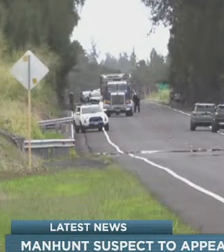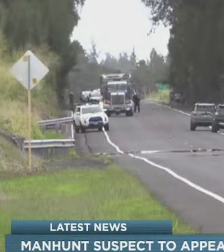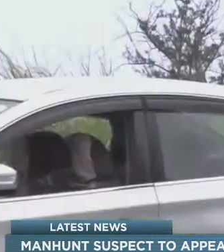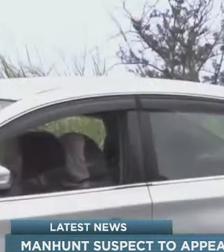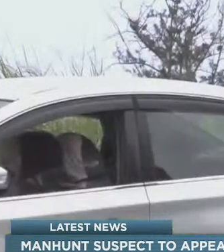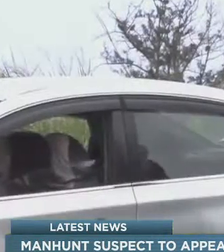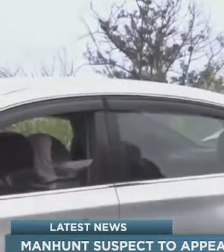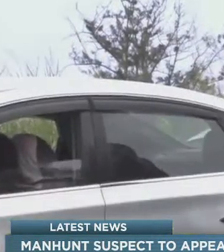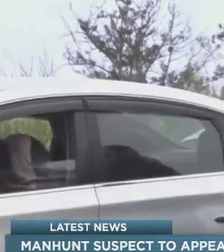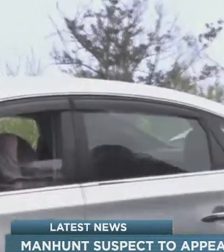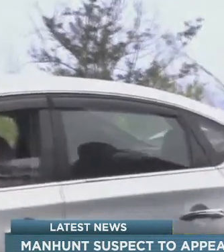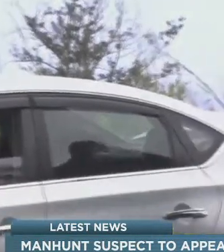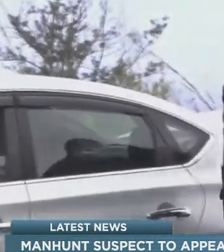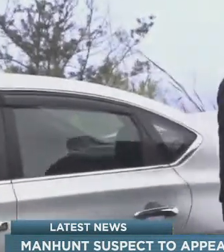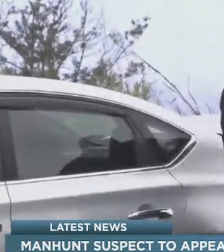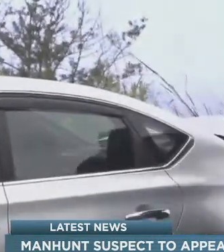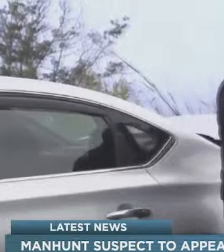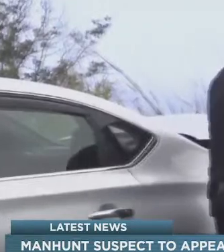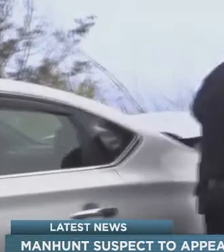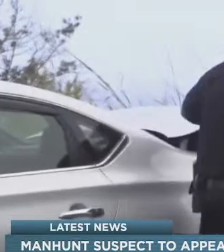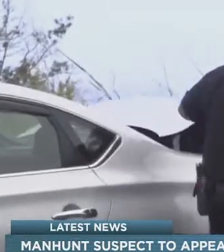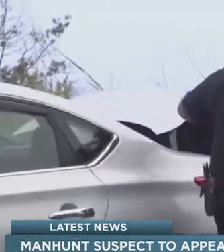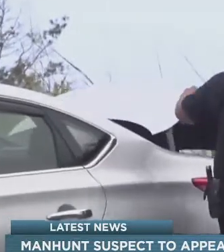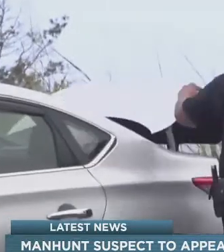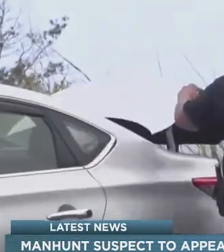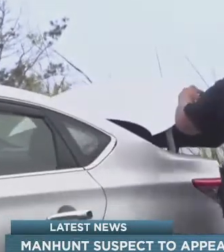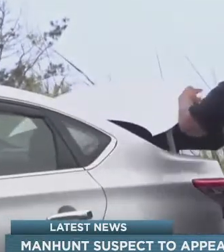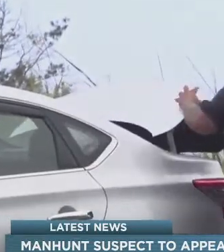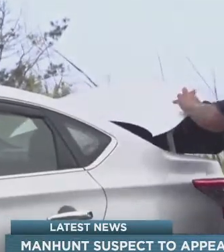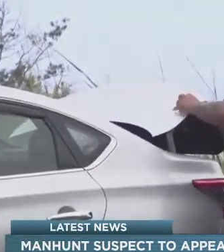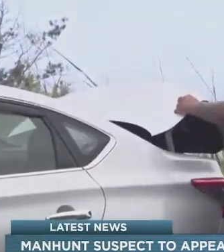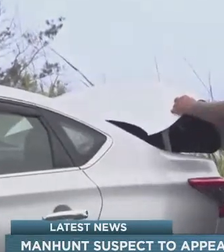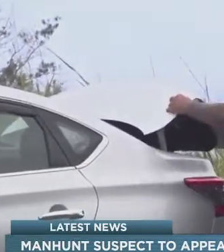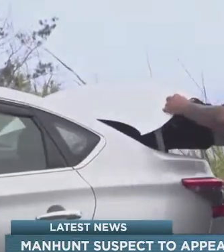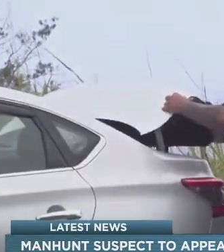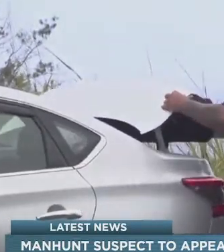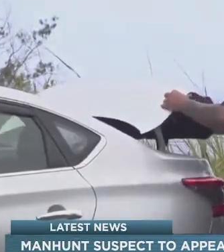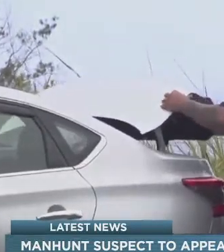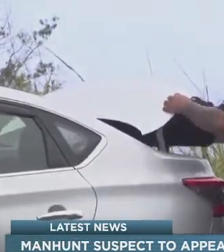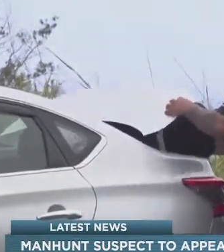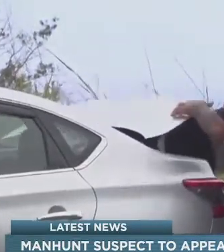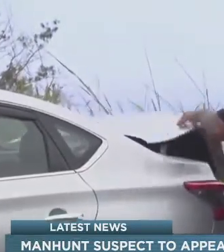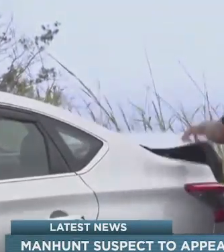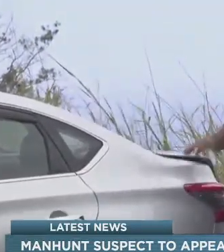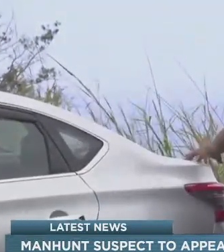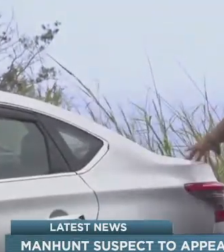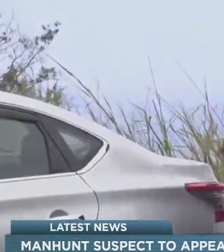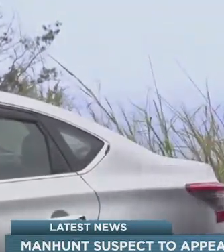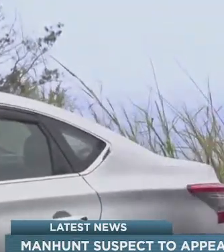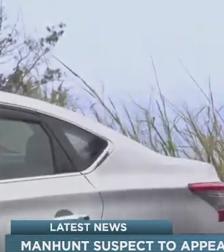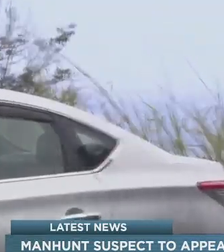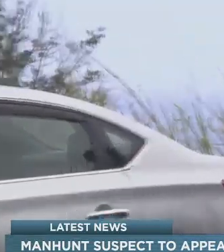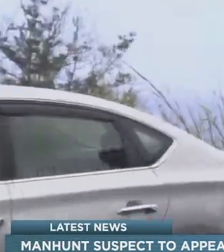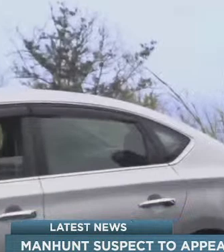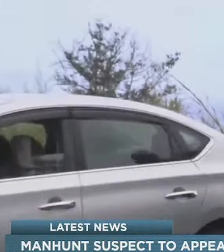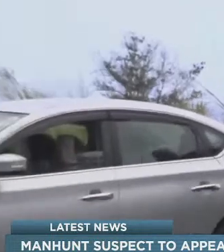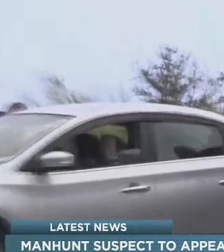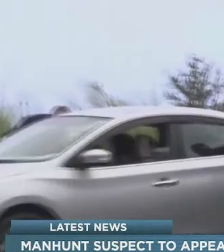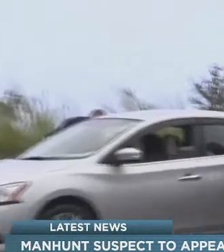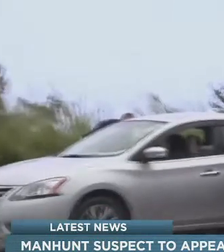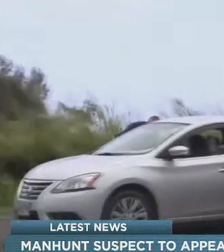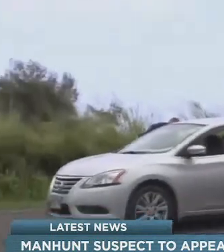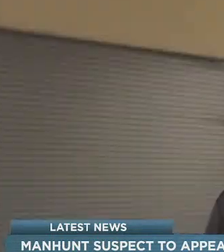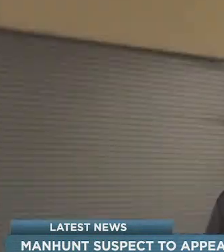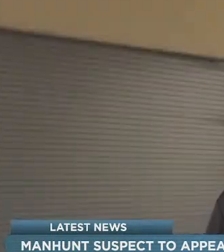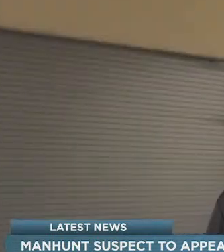north of Hilo. Hawaii Island police say Kahihikolo was found largely in thanks to a vigilant resident who called in a